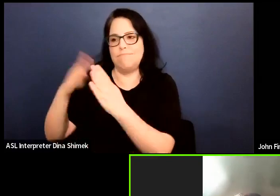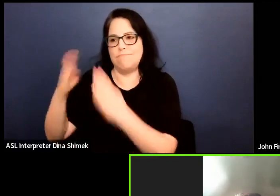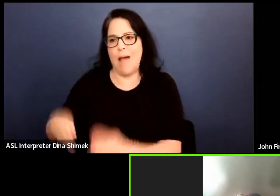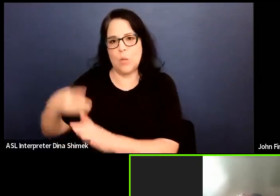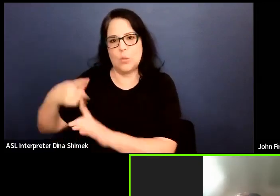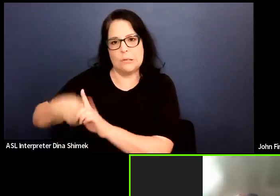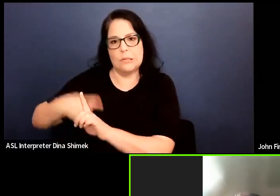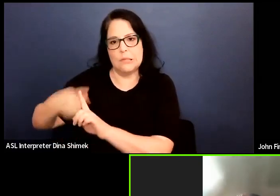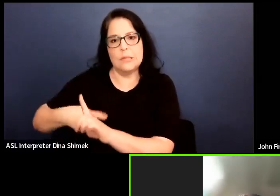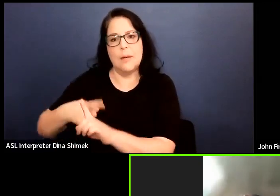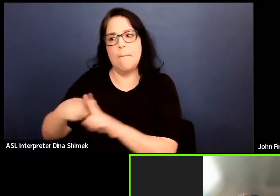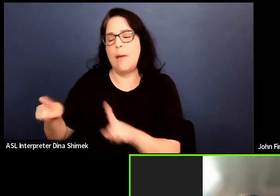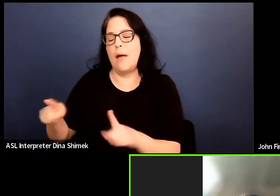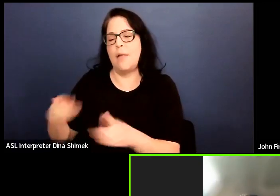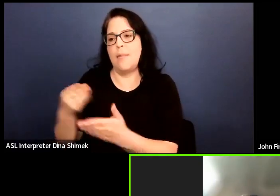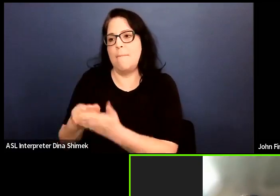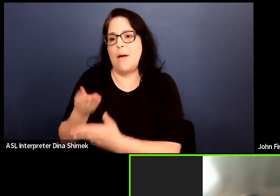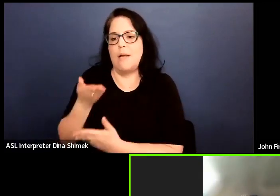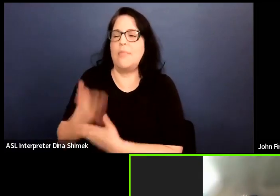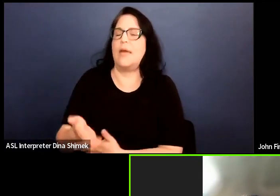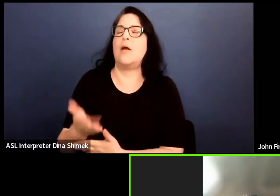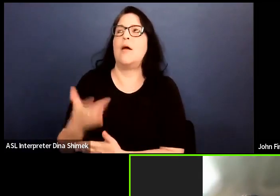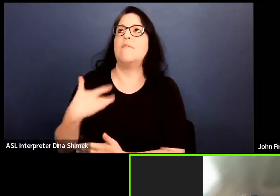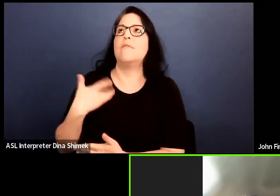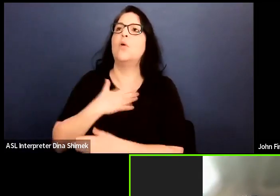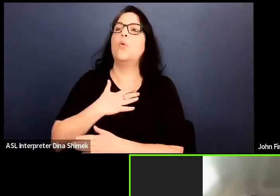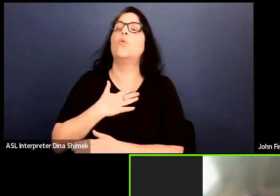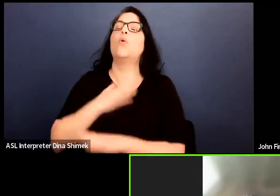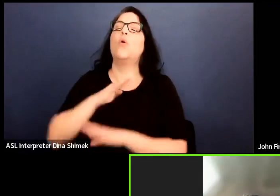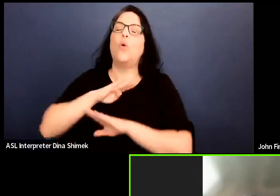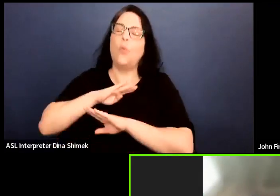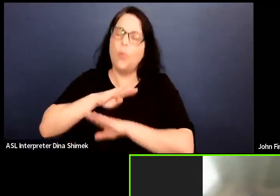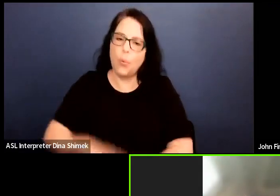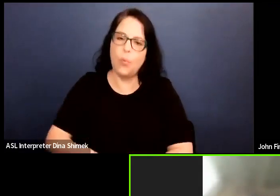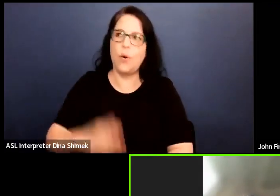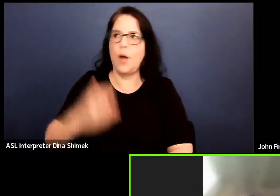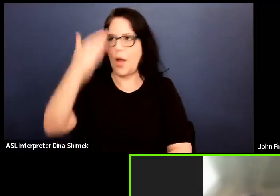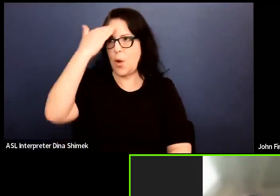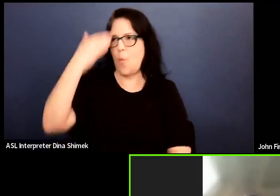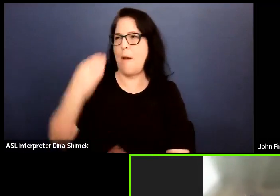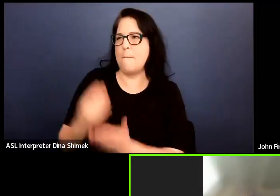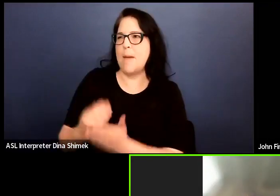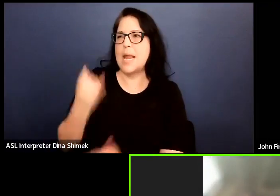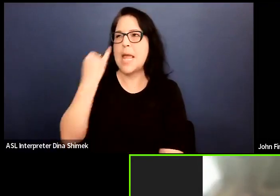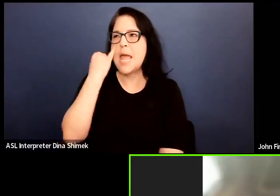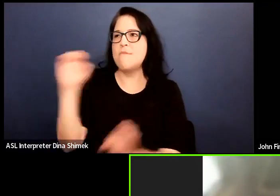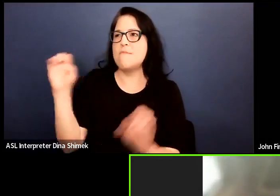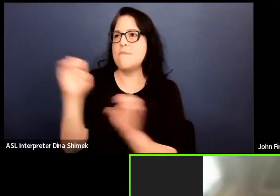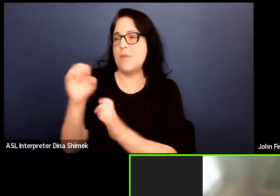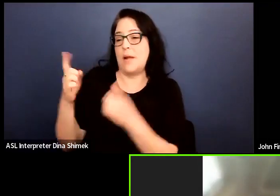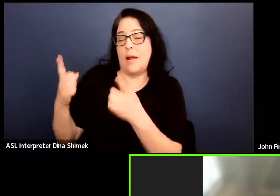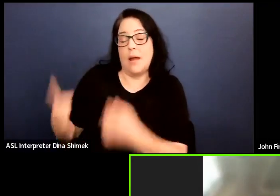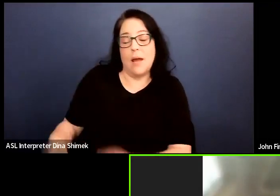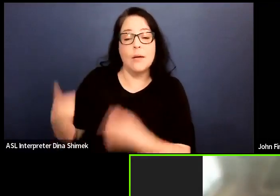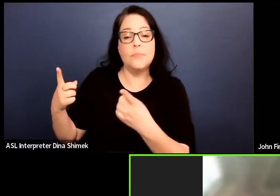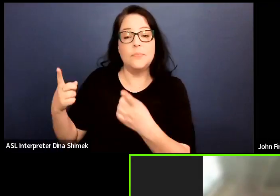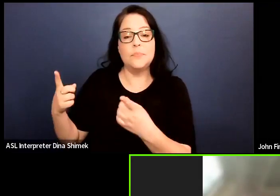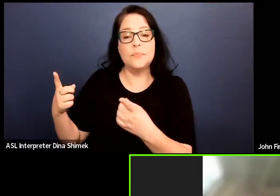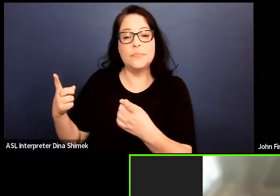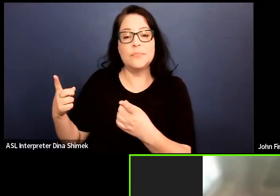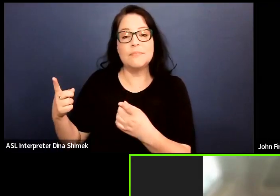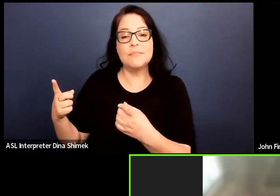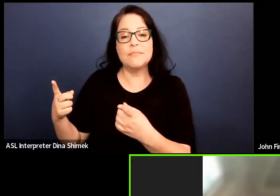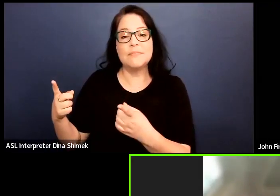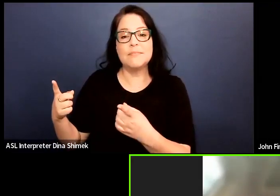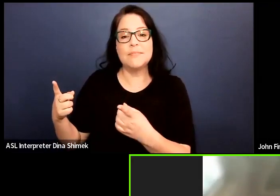been there. And that's what gives me the peace of mind is that it's there just in case. But, you know,